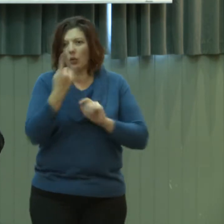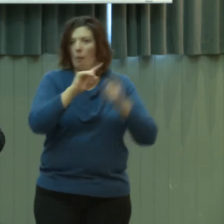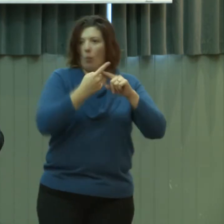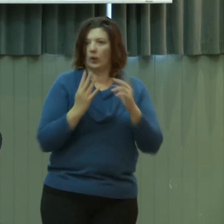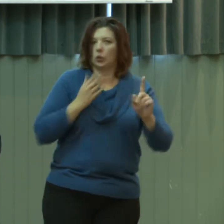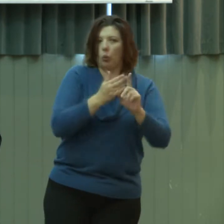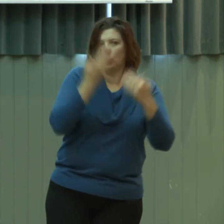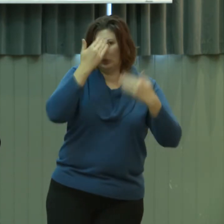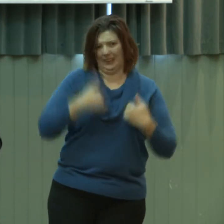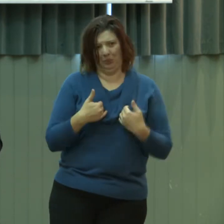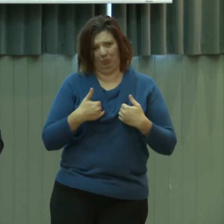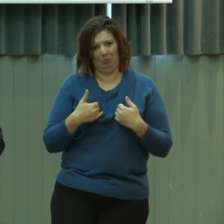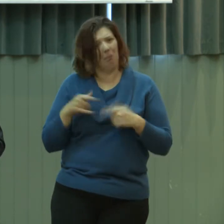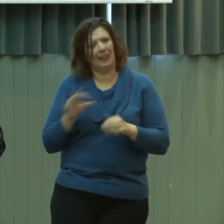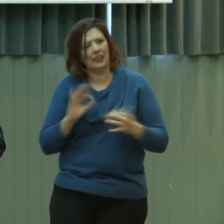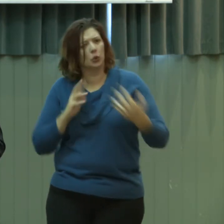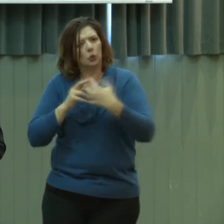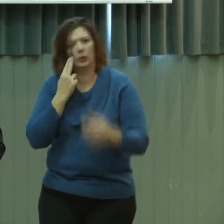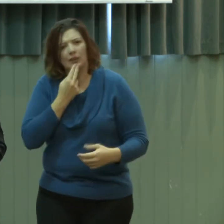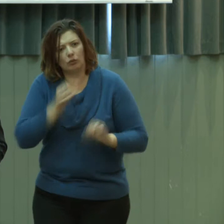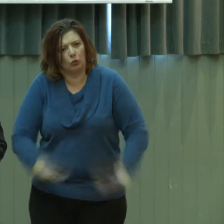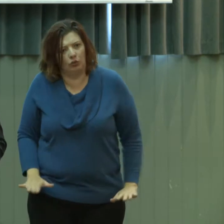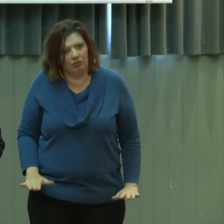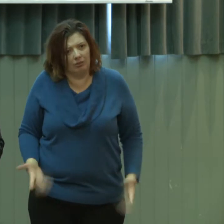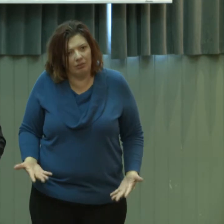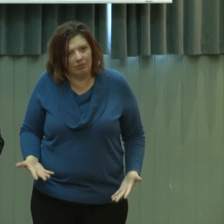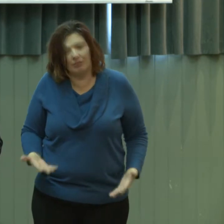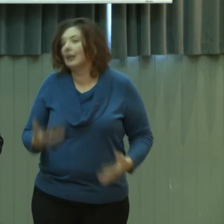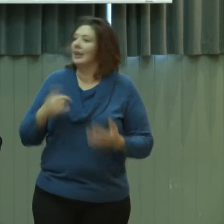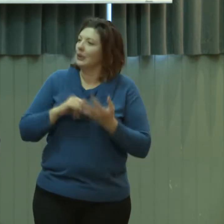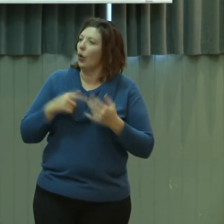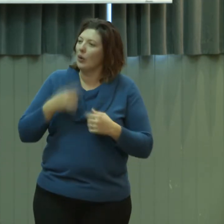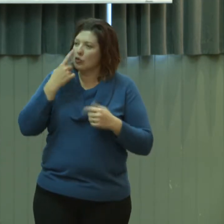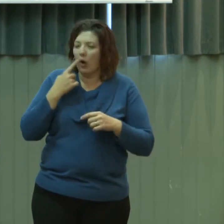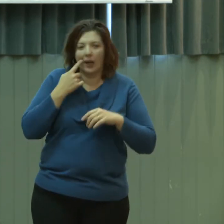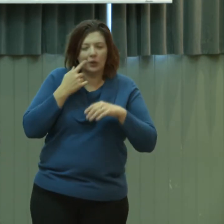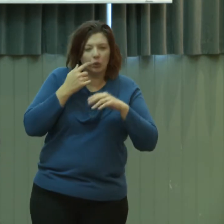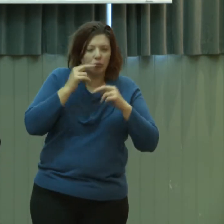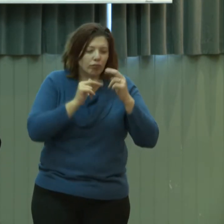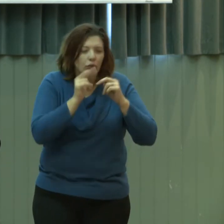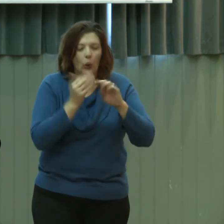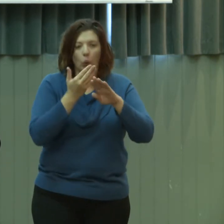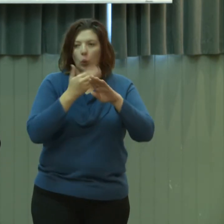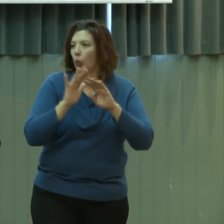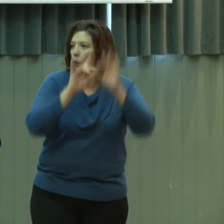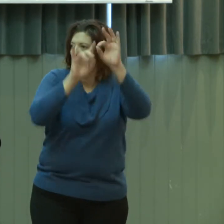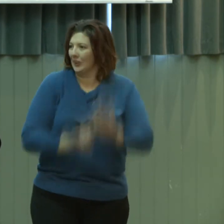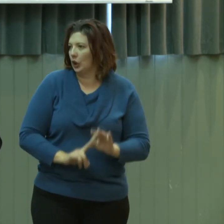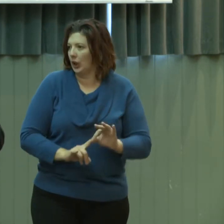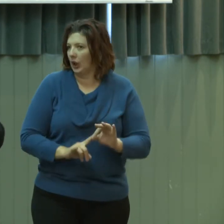to develop a new one. So we are trying to establish a sort of an international network of interested